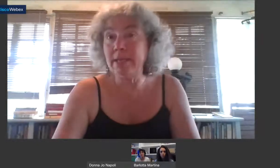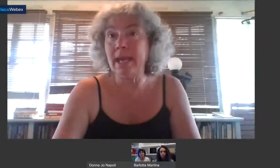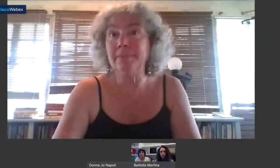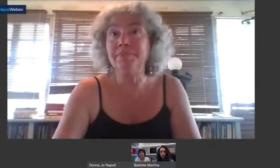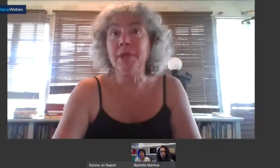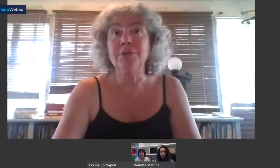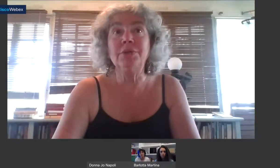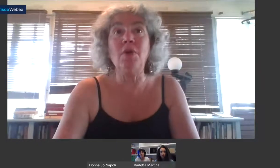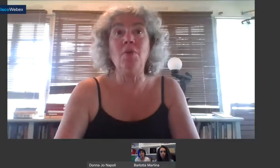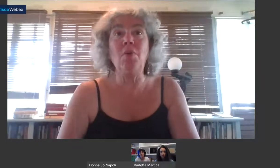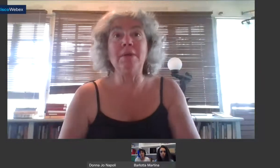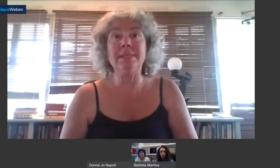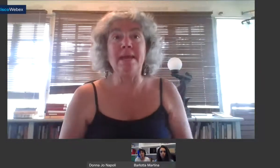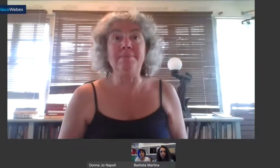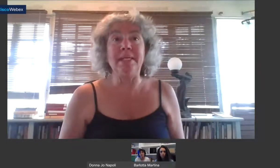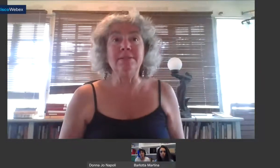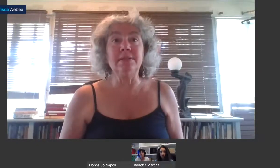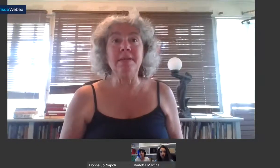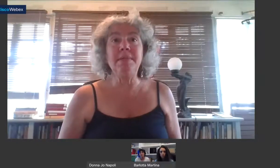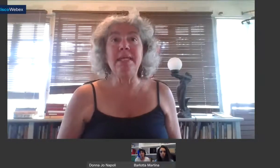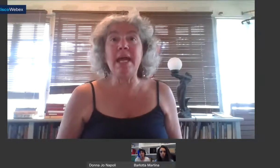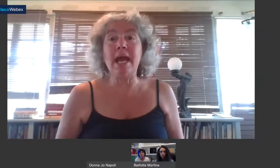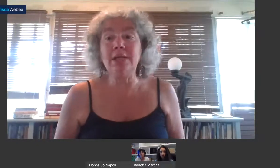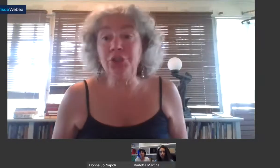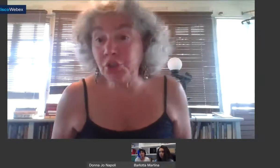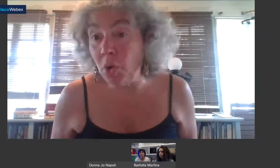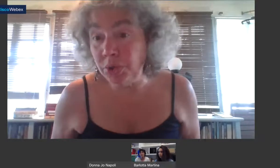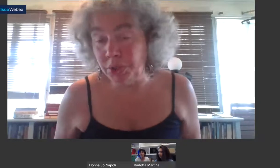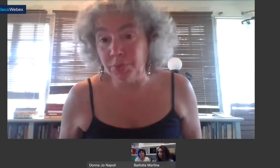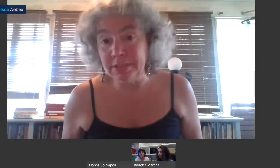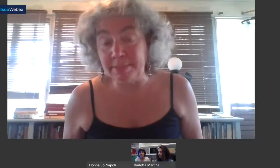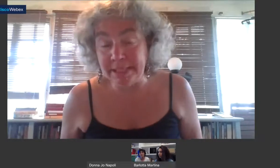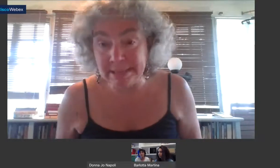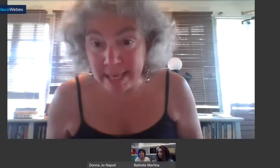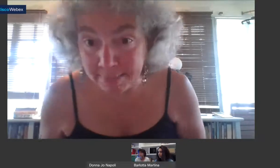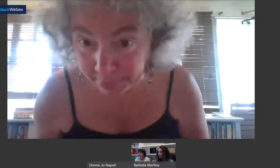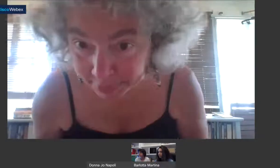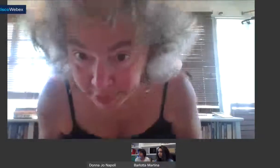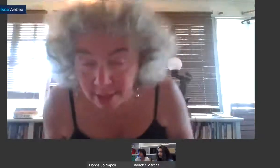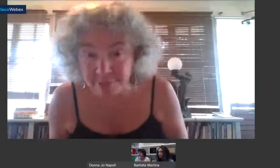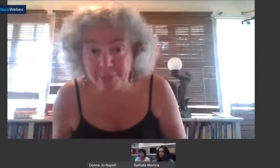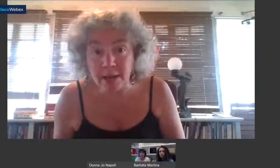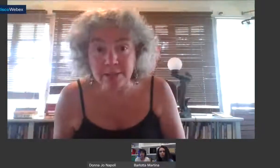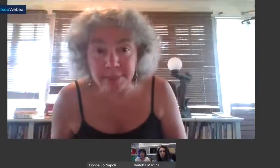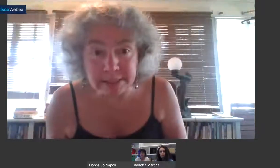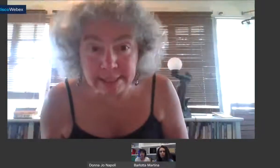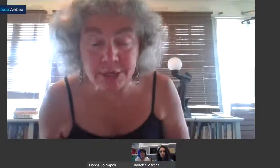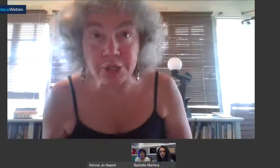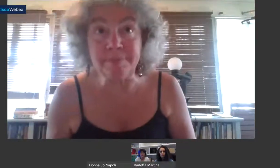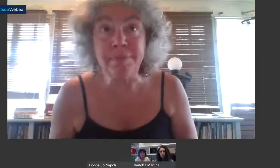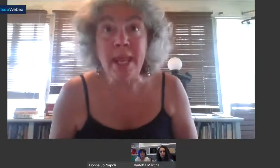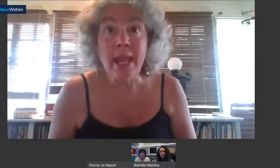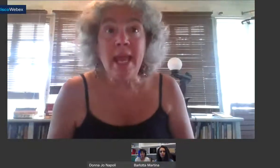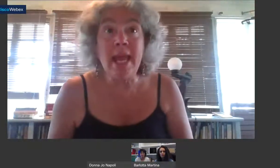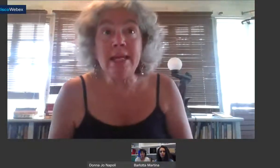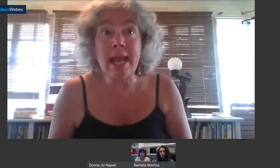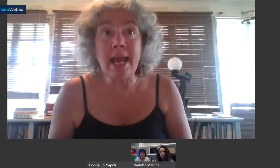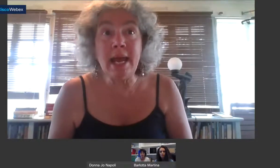Yeah. So why would that be? So let me show you some examples of proximalization. And